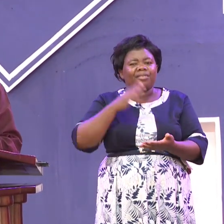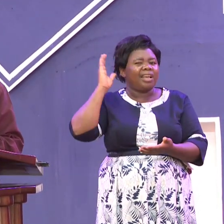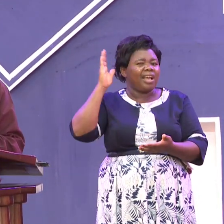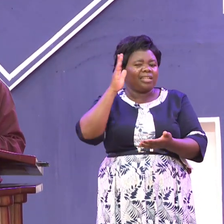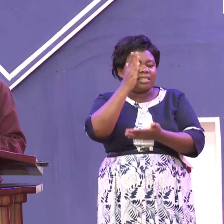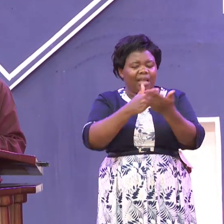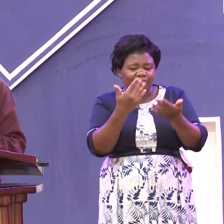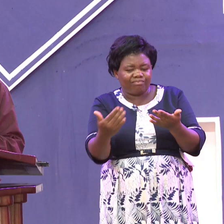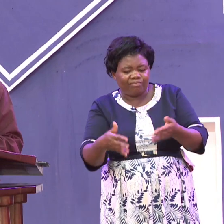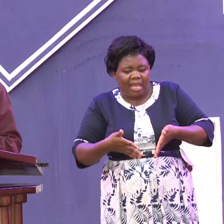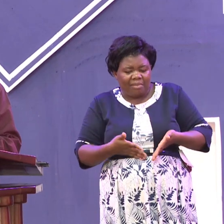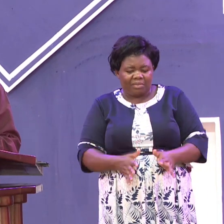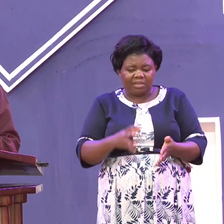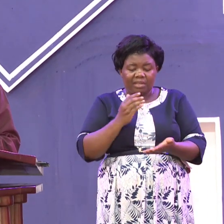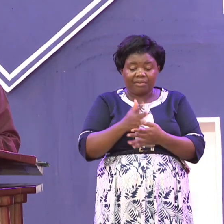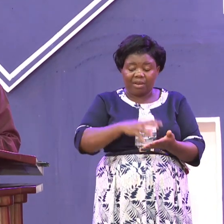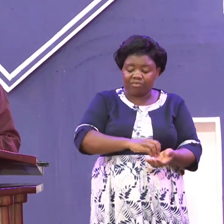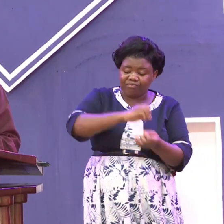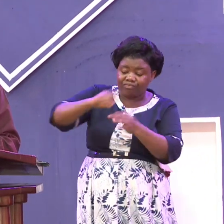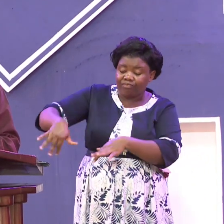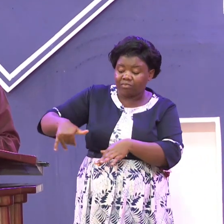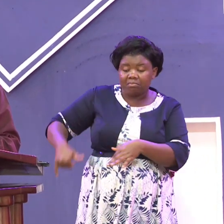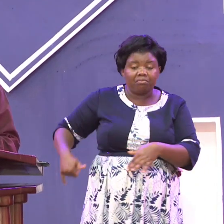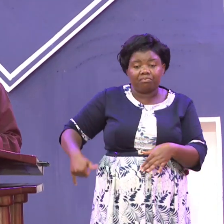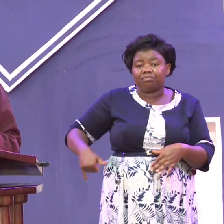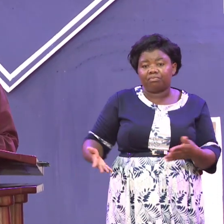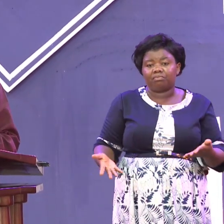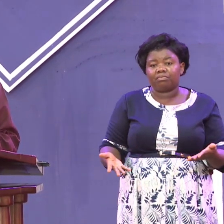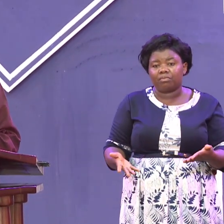Haven't you heard of the children they give birth to and they throw them to toilets?